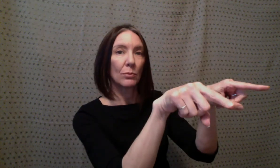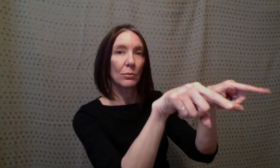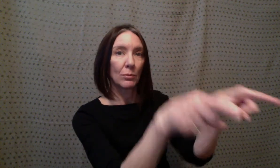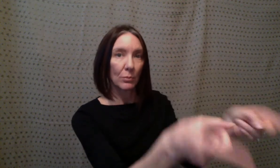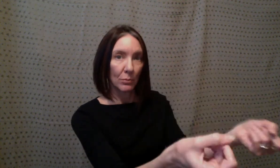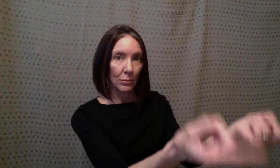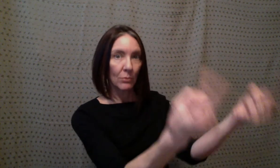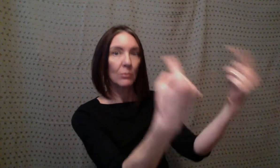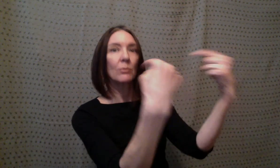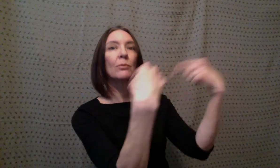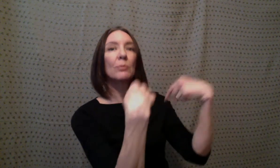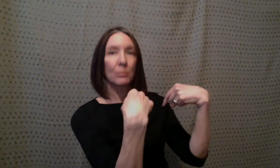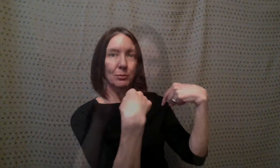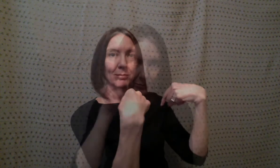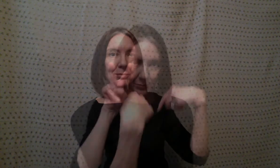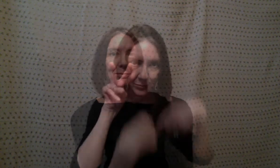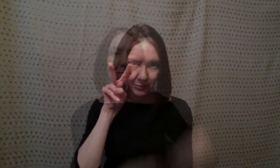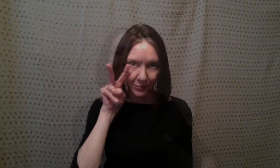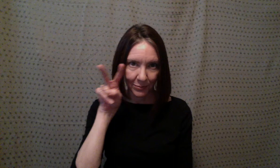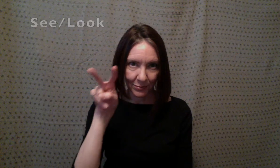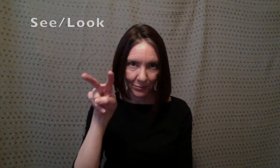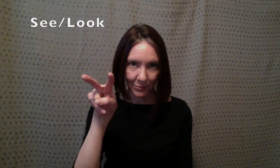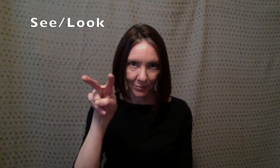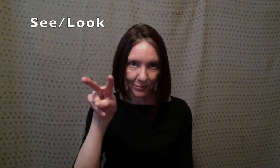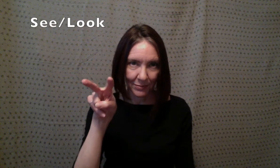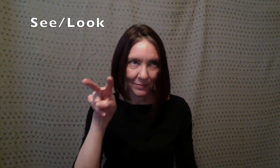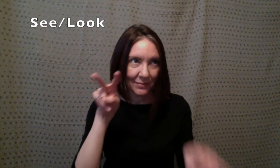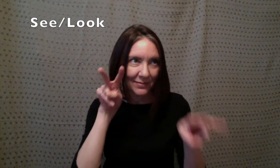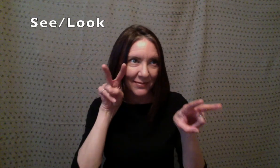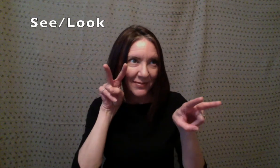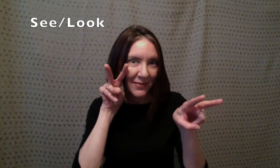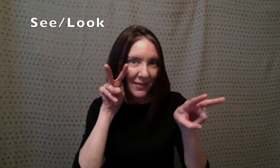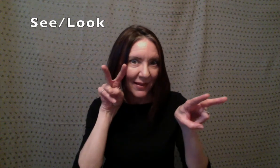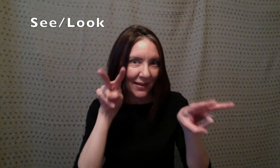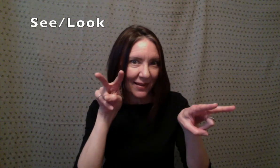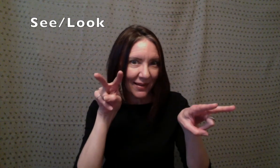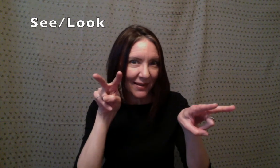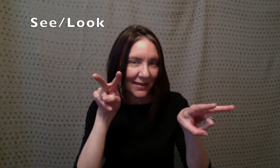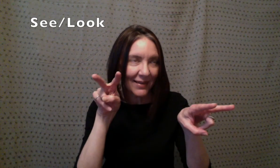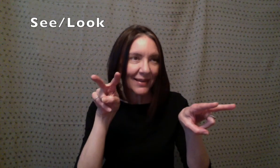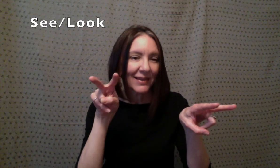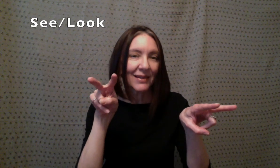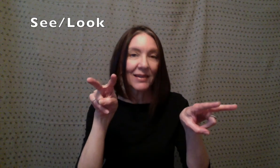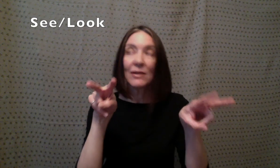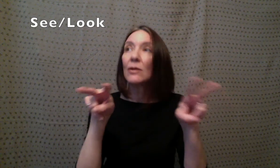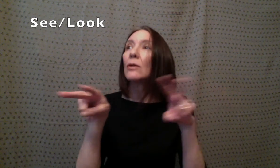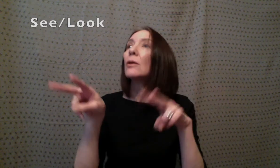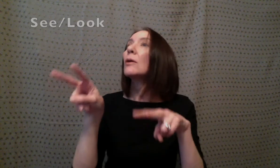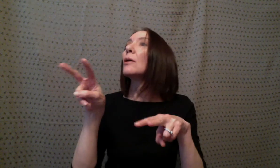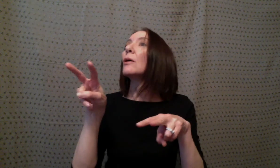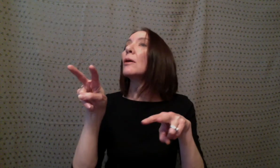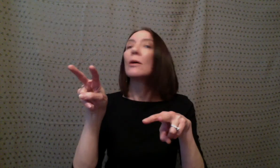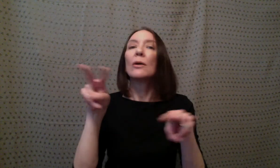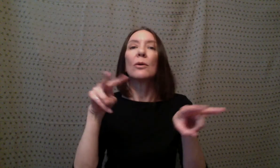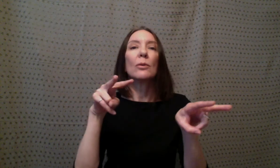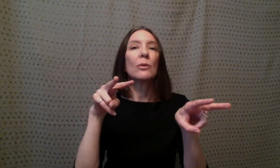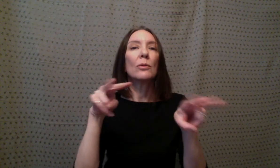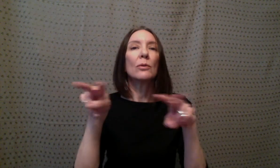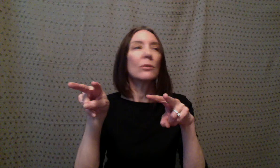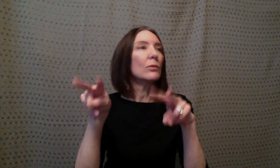Go, come. See or look is signed with V hand shapes. The hands